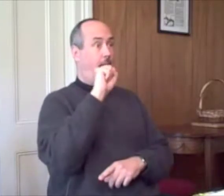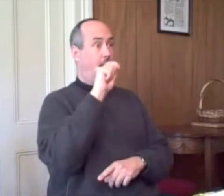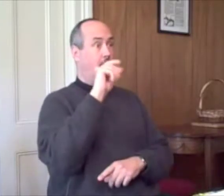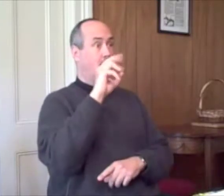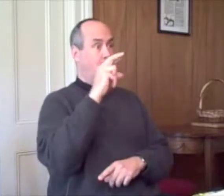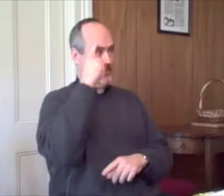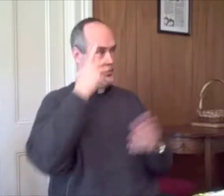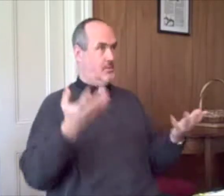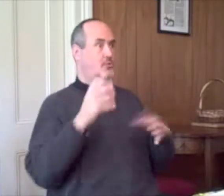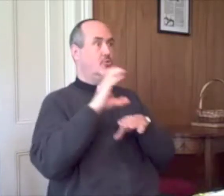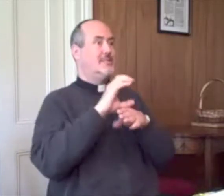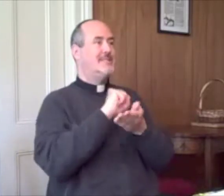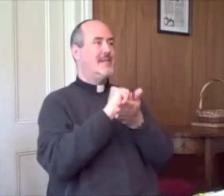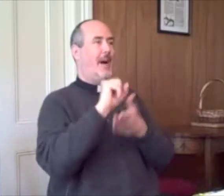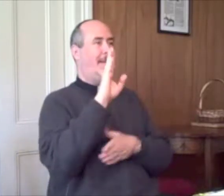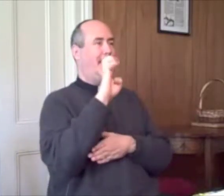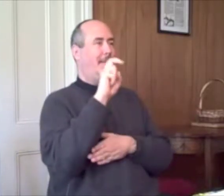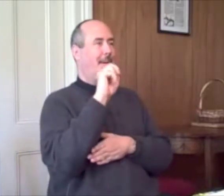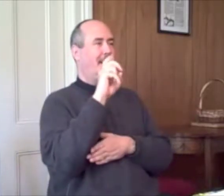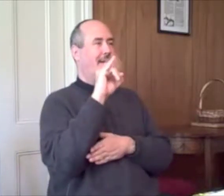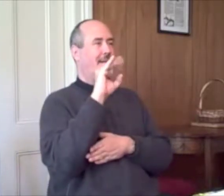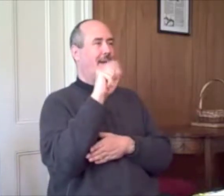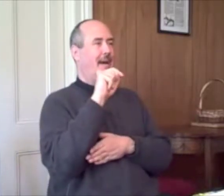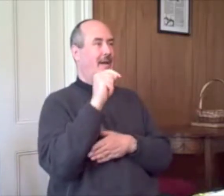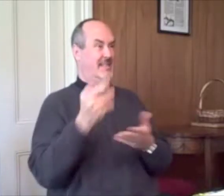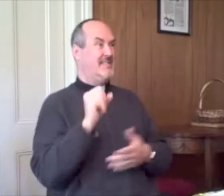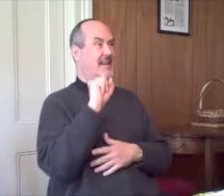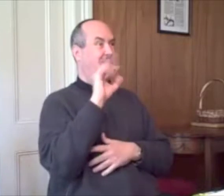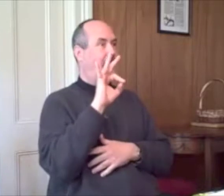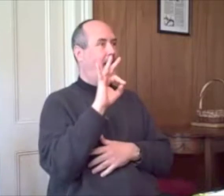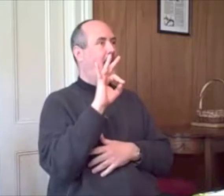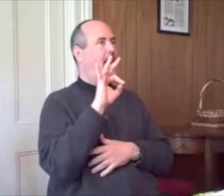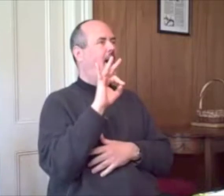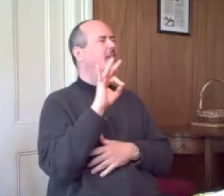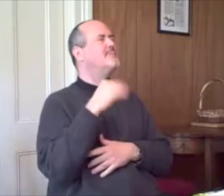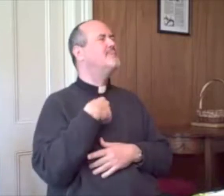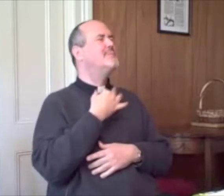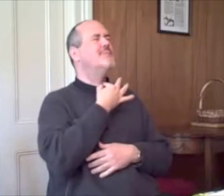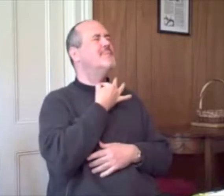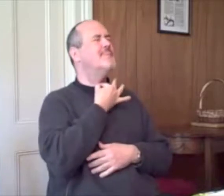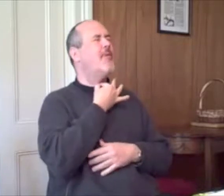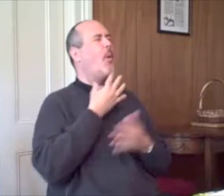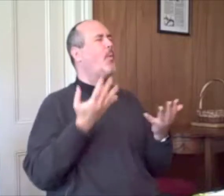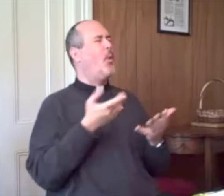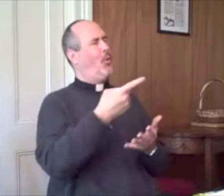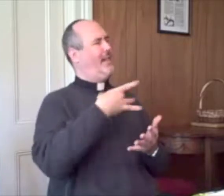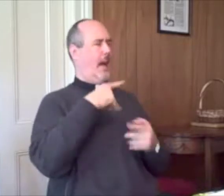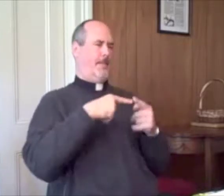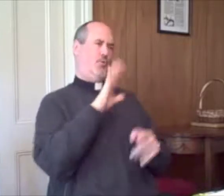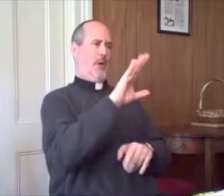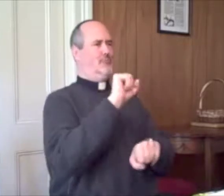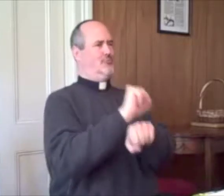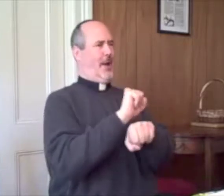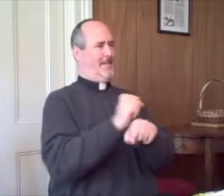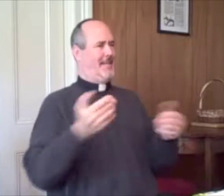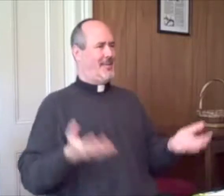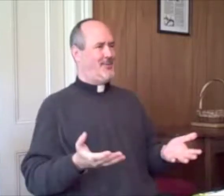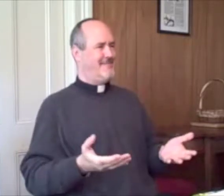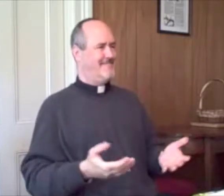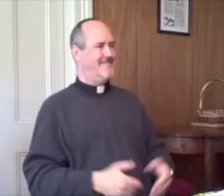As the pastor here at St. Benedict in San Francisco, what do you like about your job